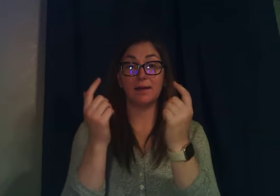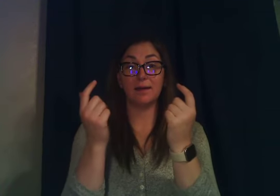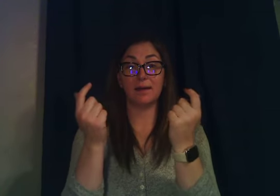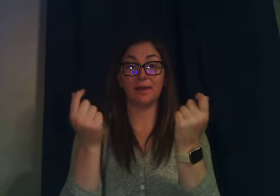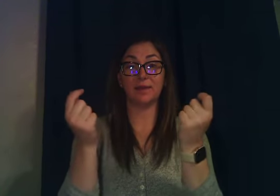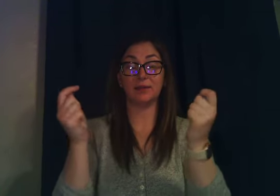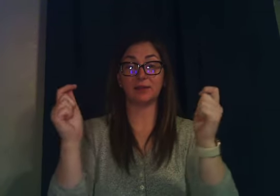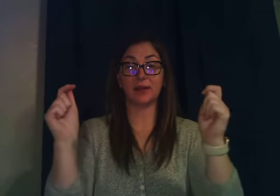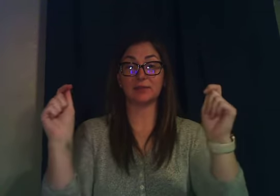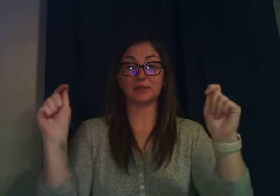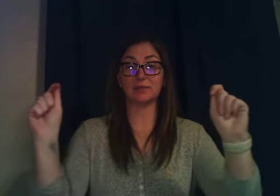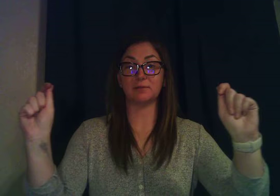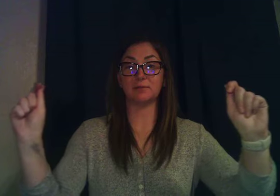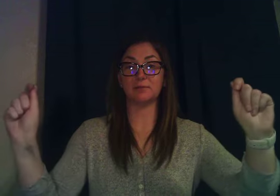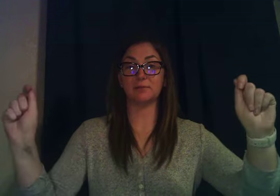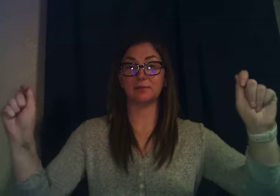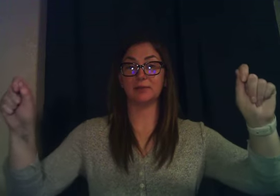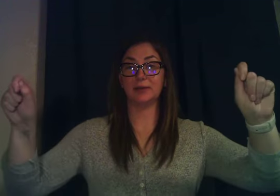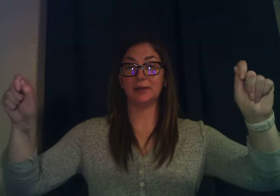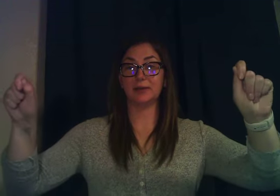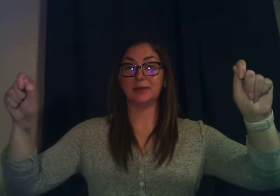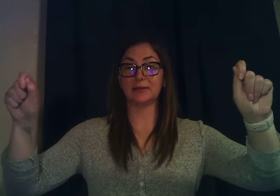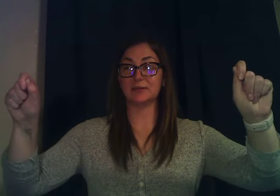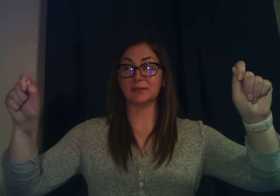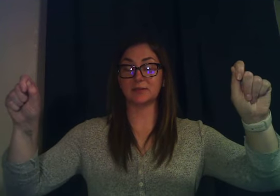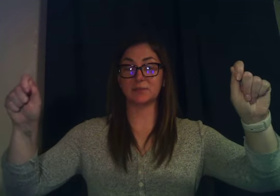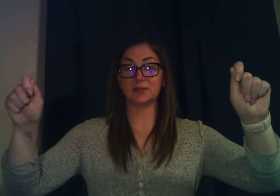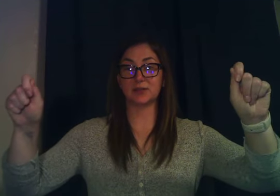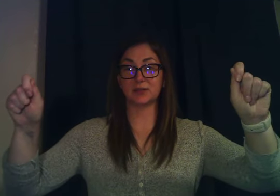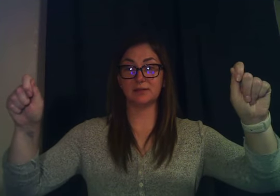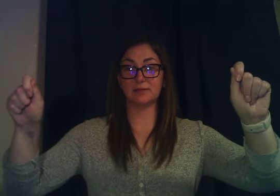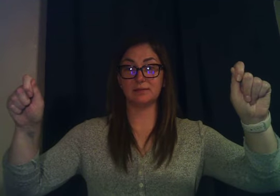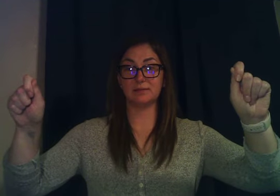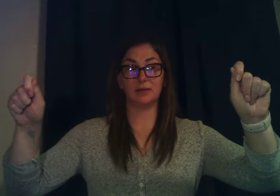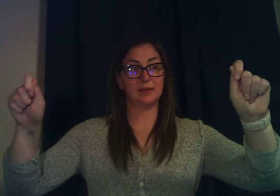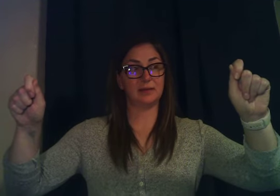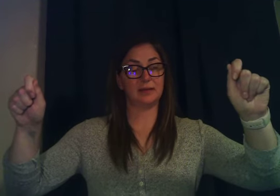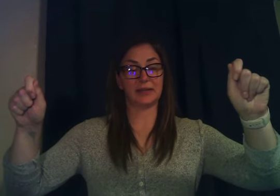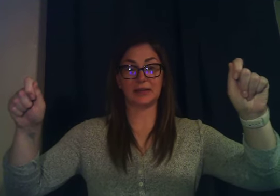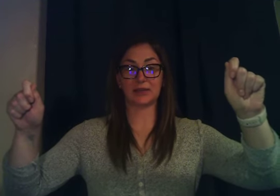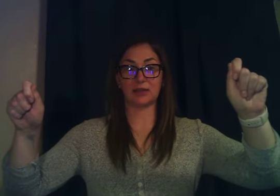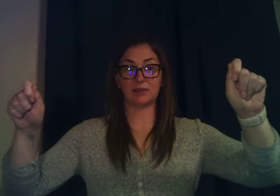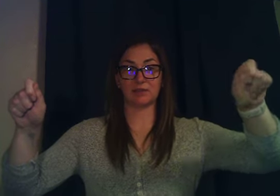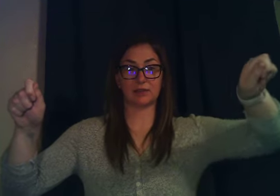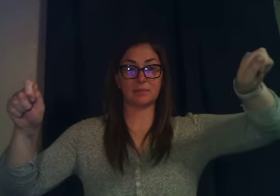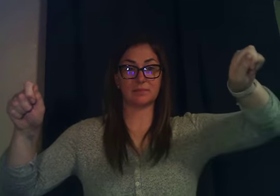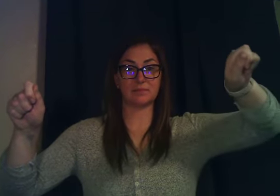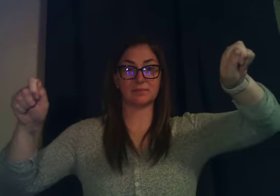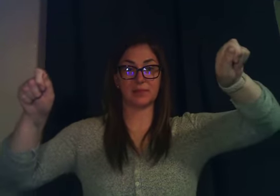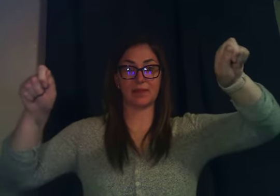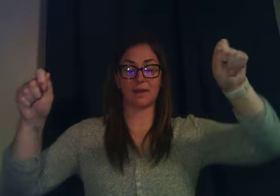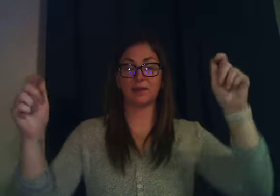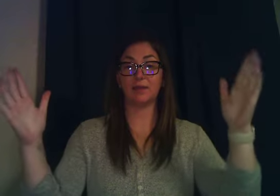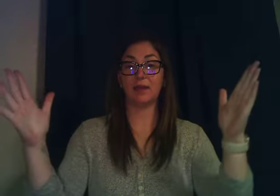And then your hands go into this position. Kind of tuck your thumb like that. Okay?